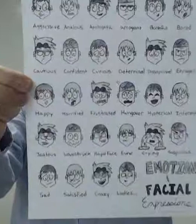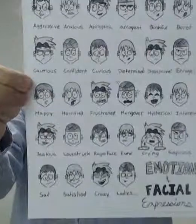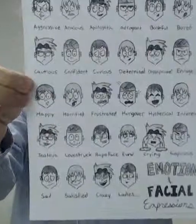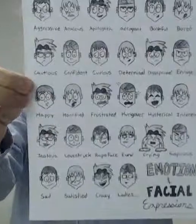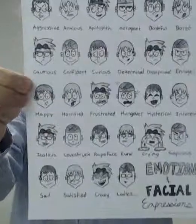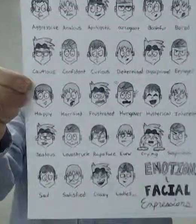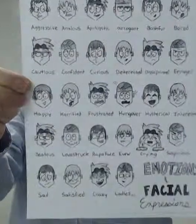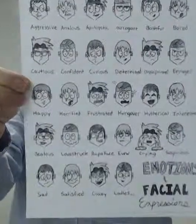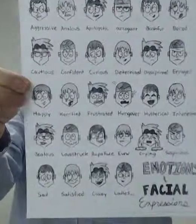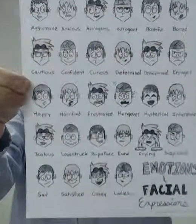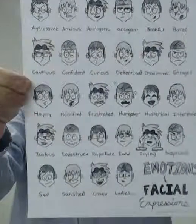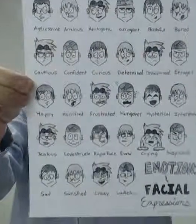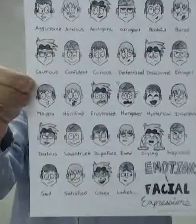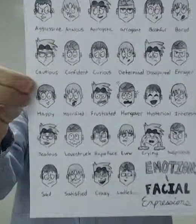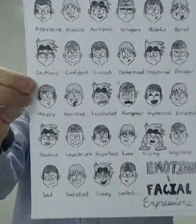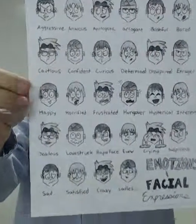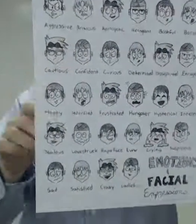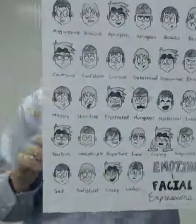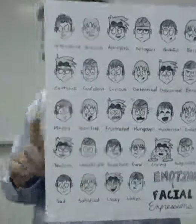on YouTube at some future date,